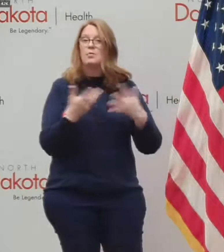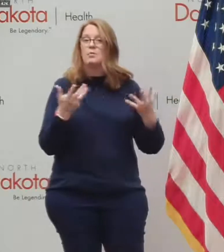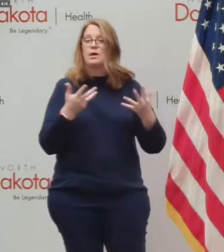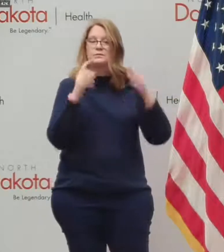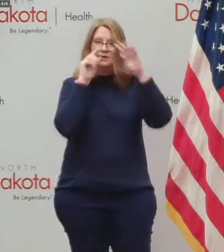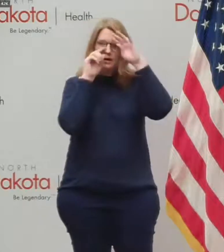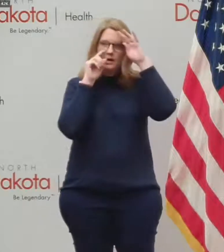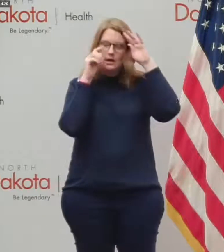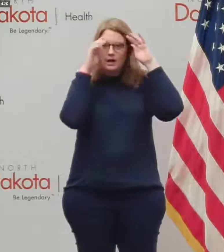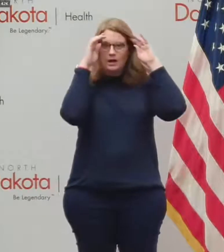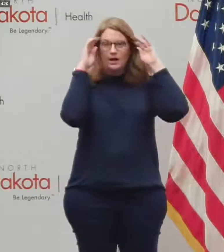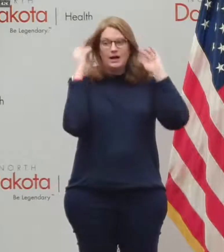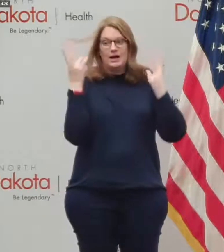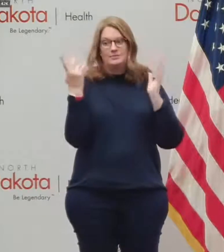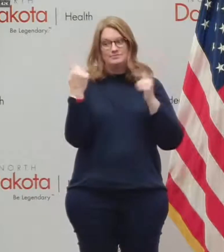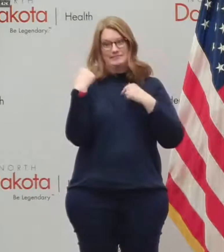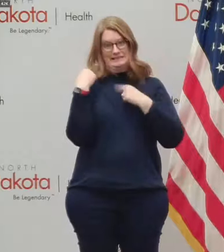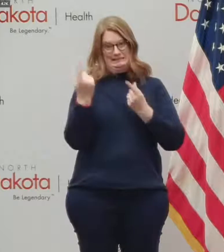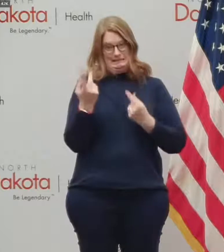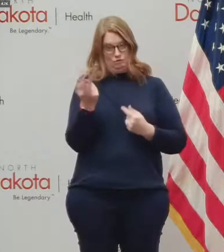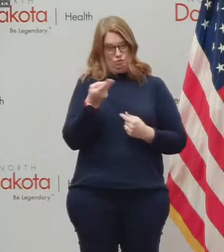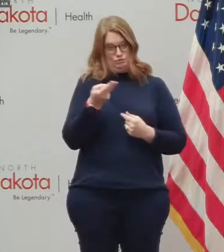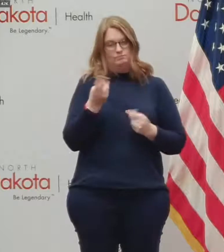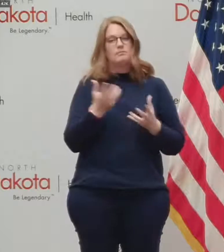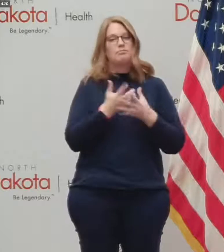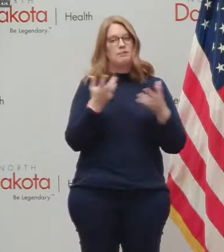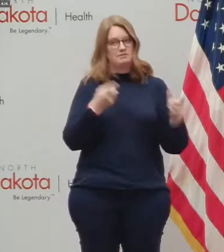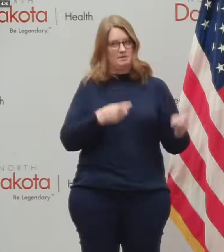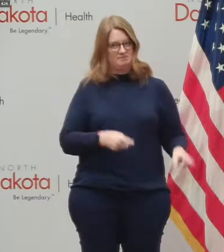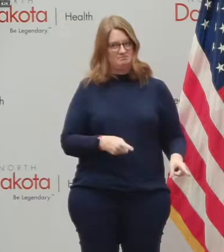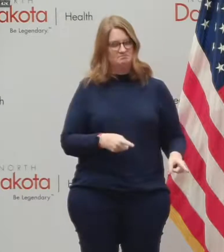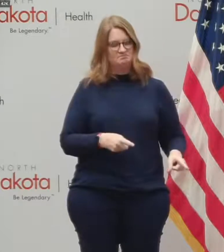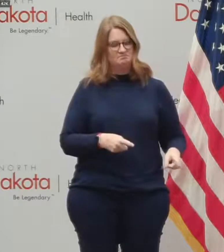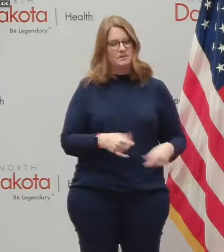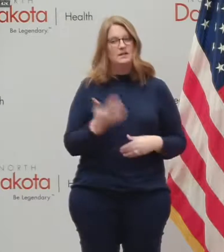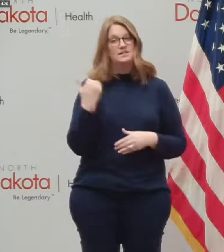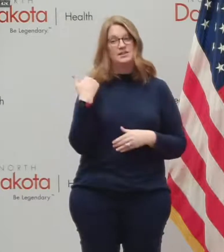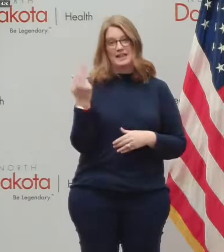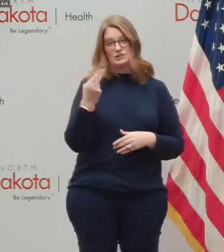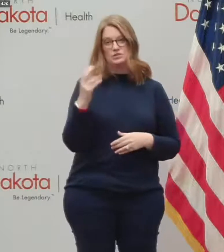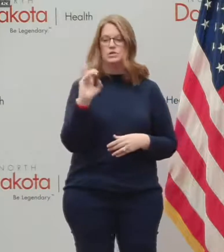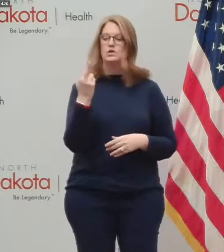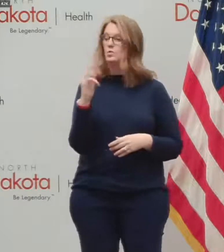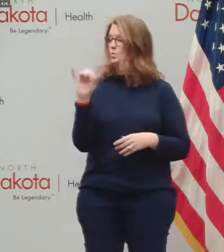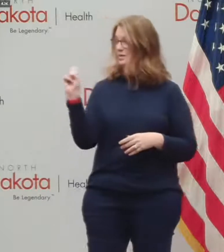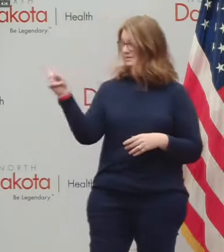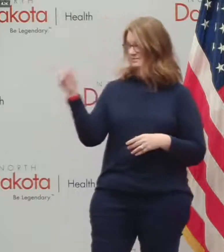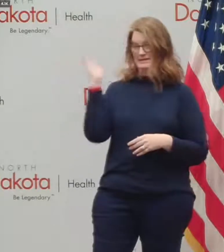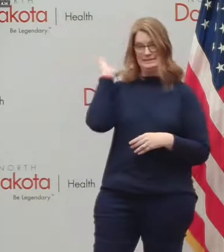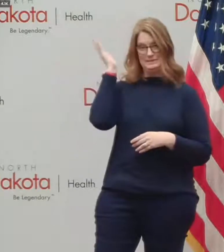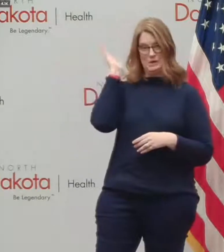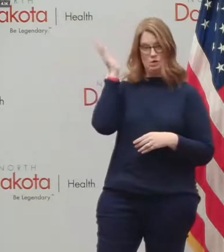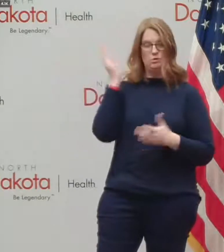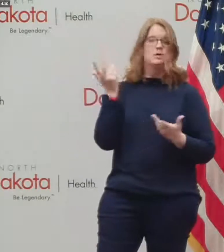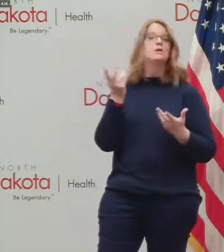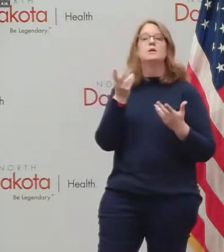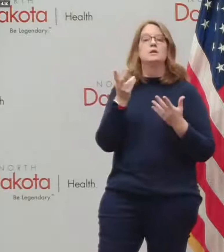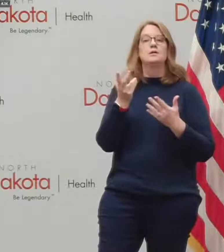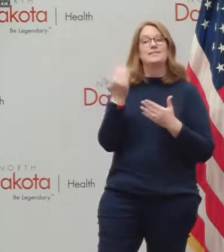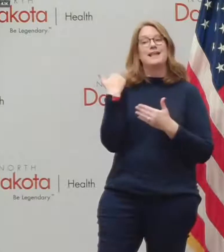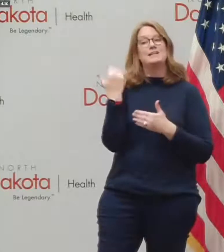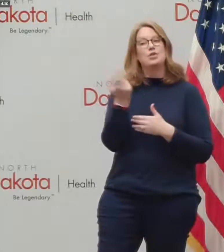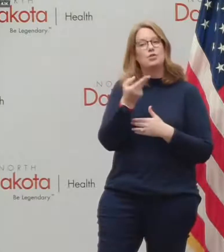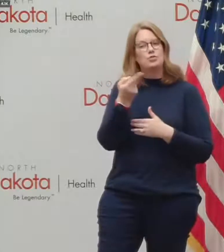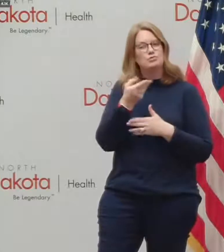lot's happened since we just met on Thursday. On Thursday, Chris actually was here speaking, and the focus on Thursday